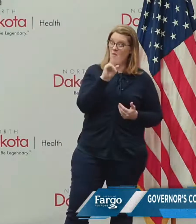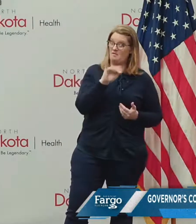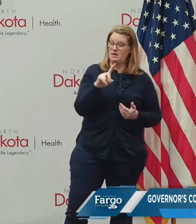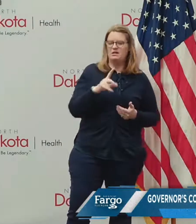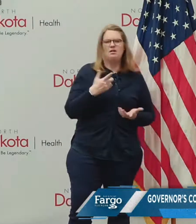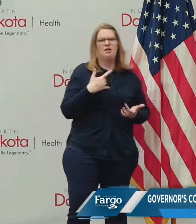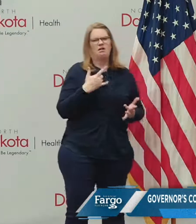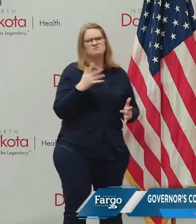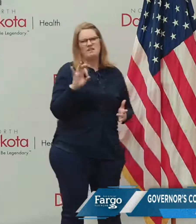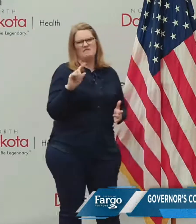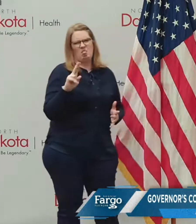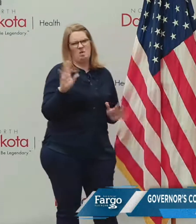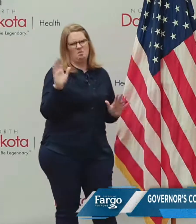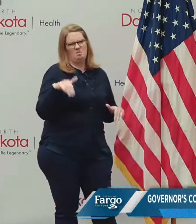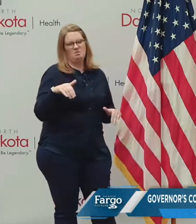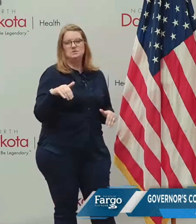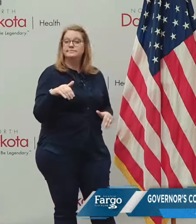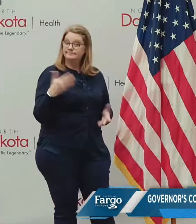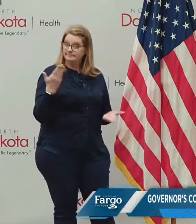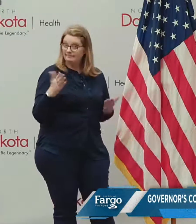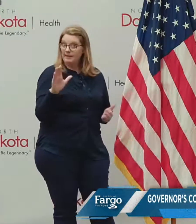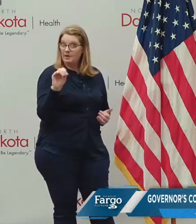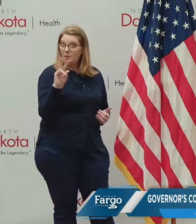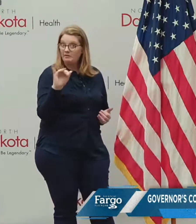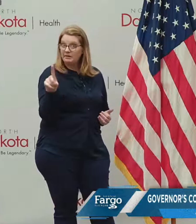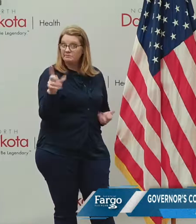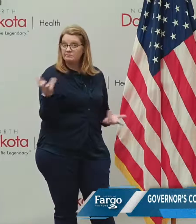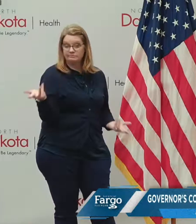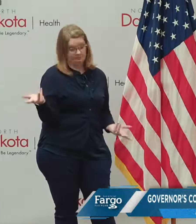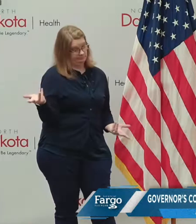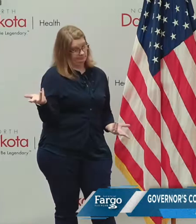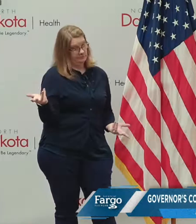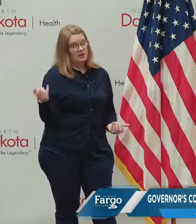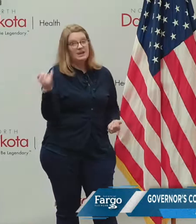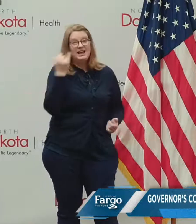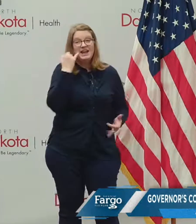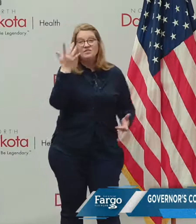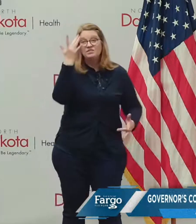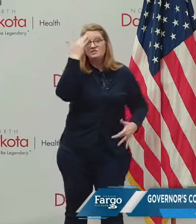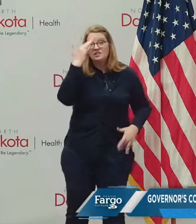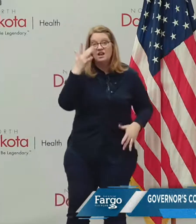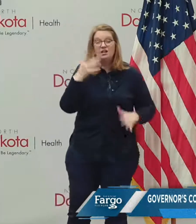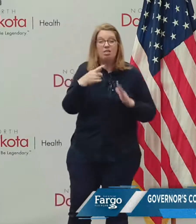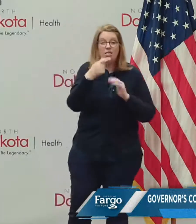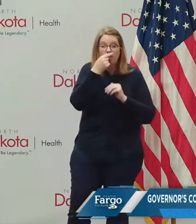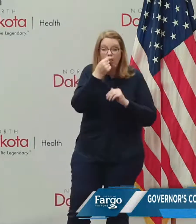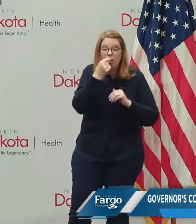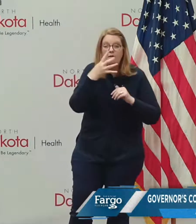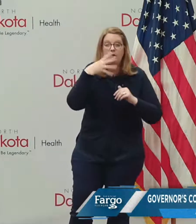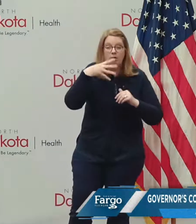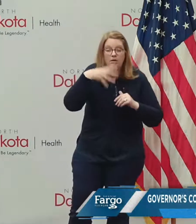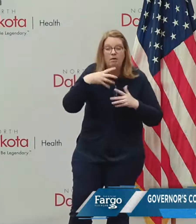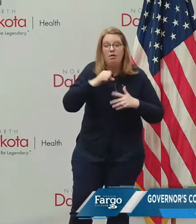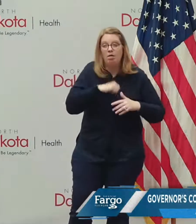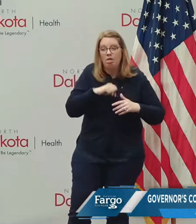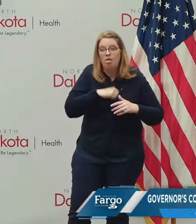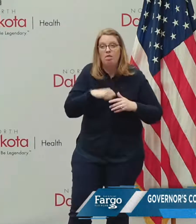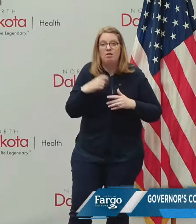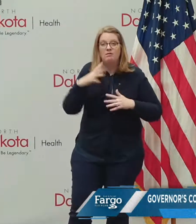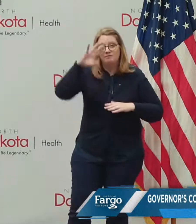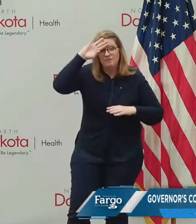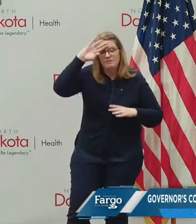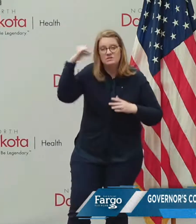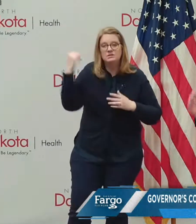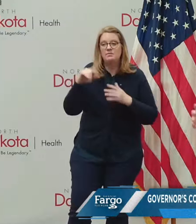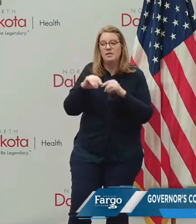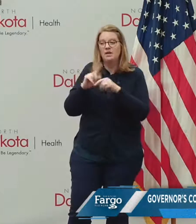COVID. And you're interacting with other people when you're symptomatic could lead to others getting